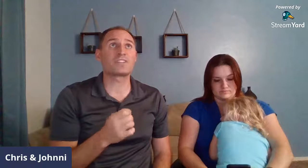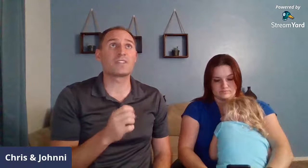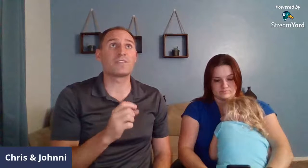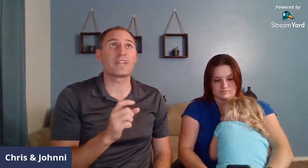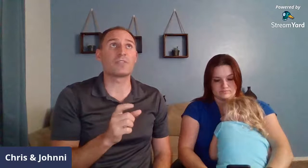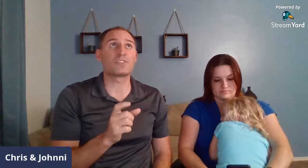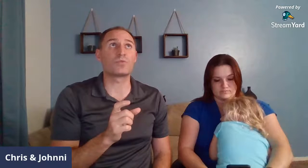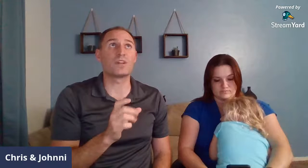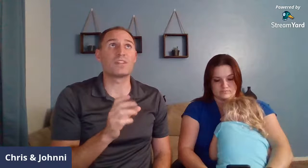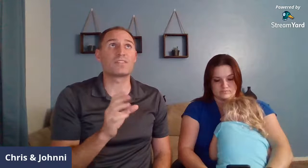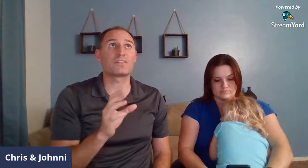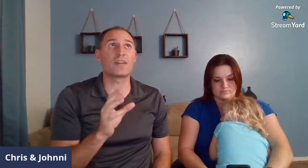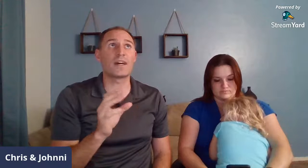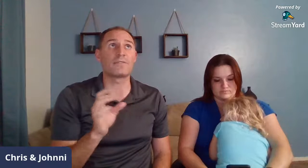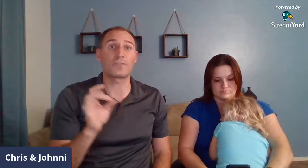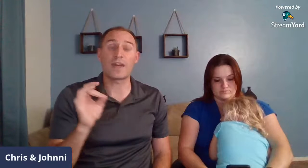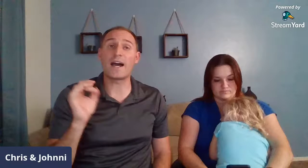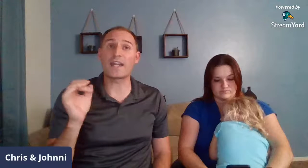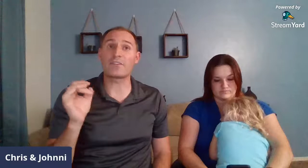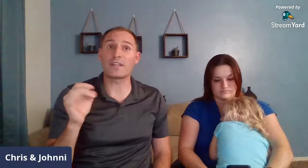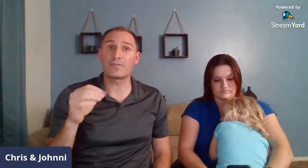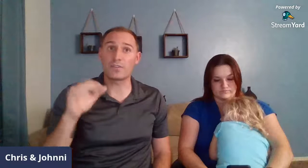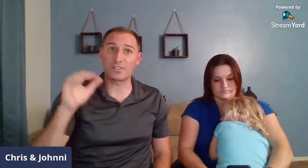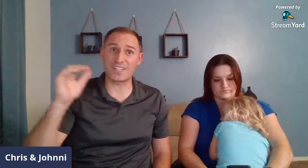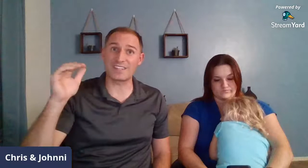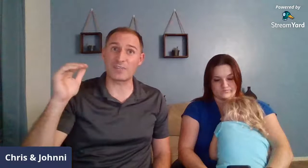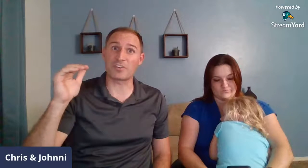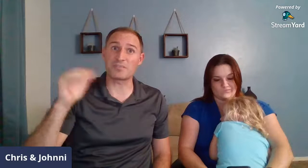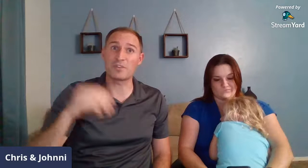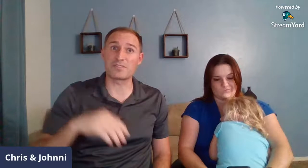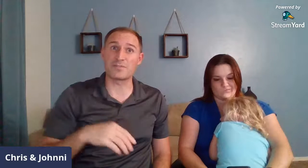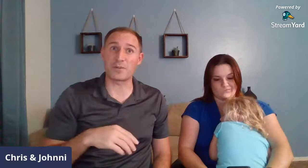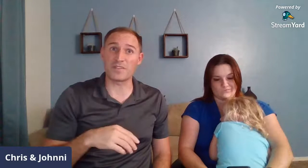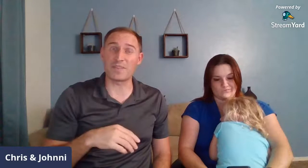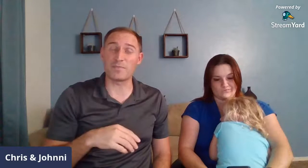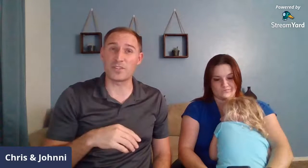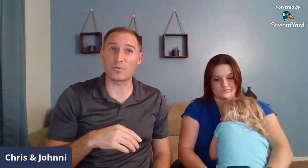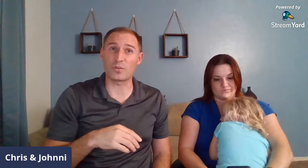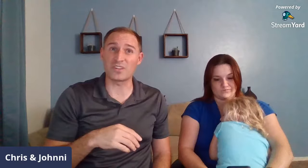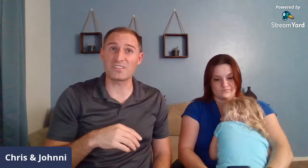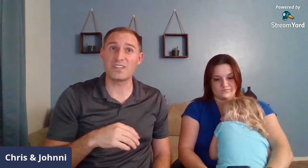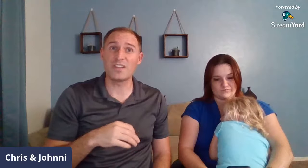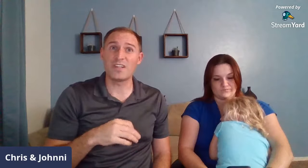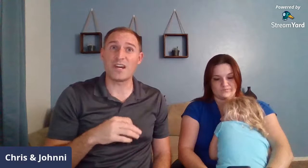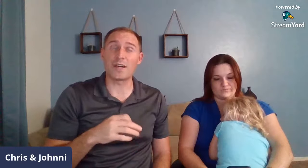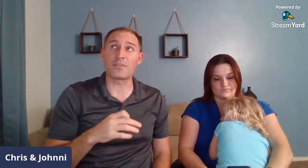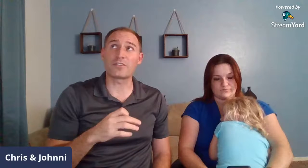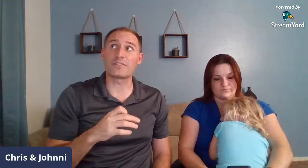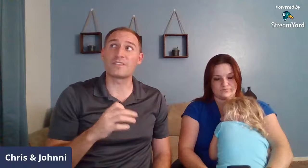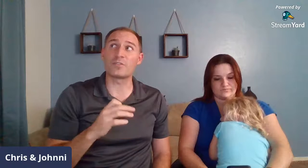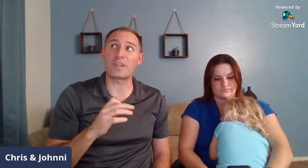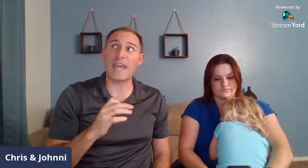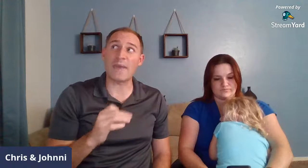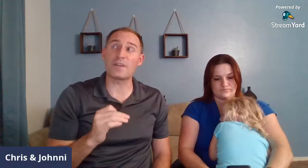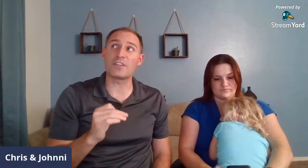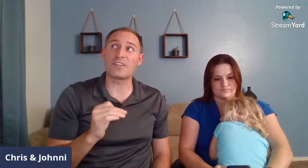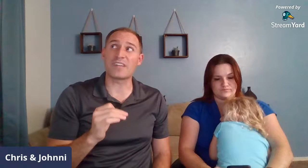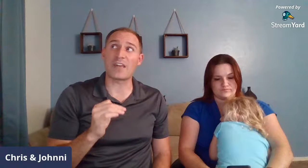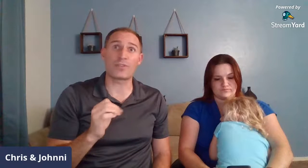of language was for the higher end, for those kids that were exposed to 45 million words. Their vocabularies at 3